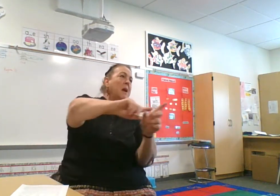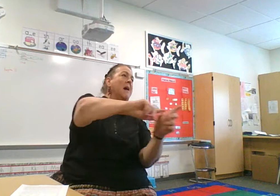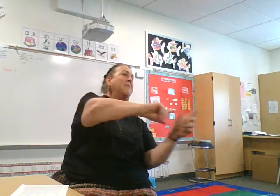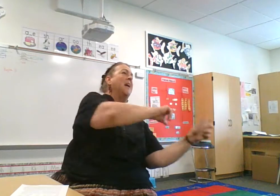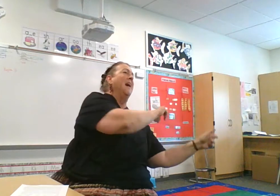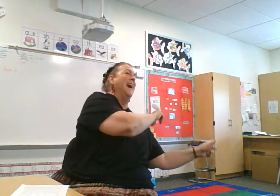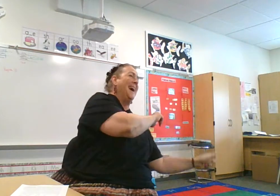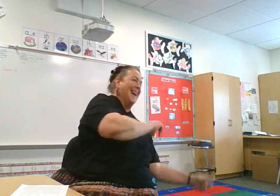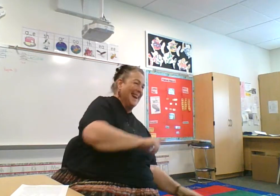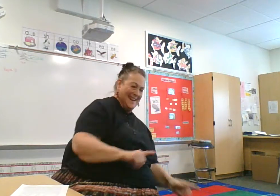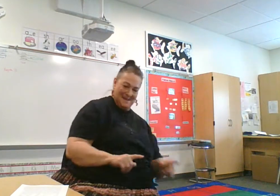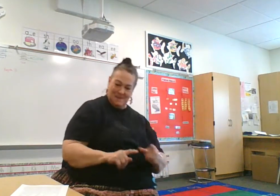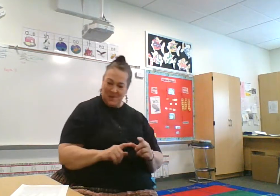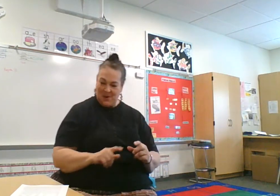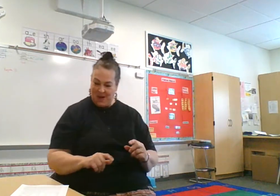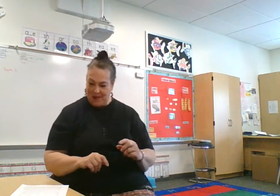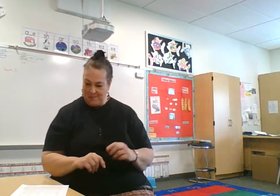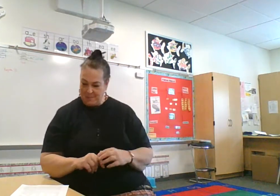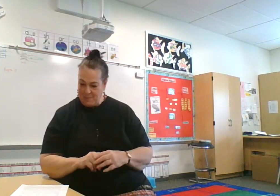left. Okay.